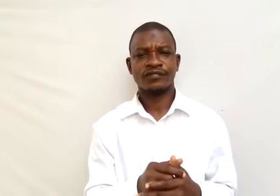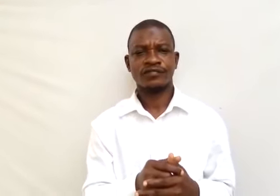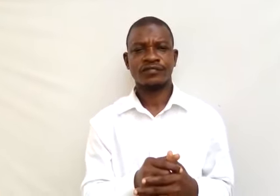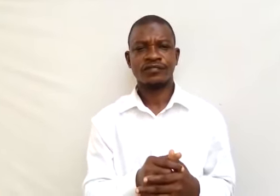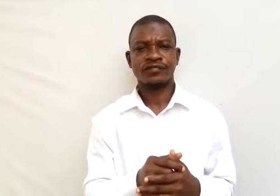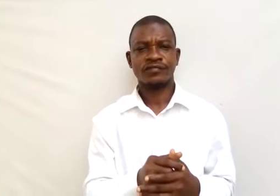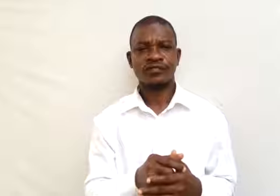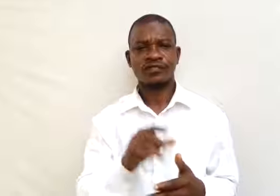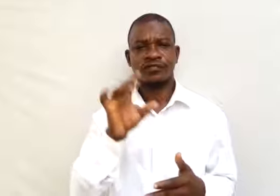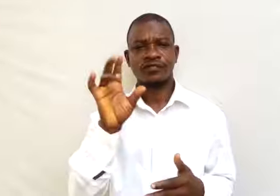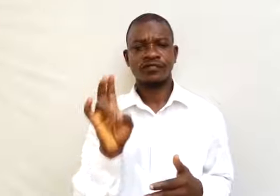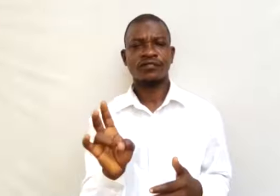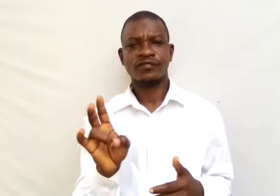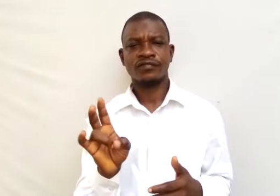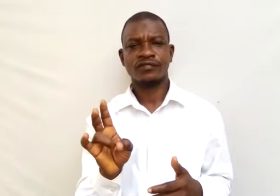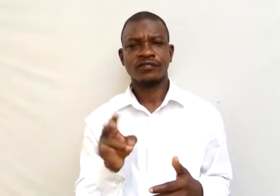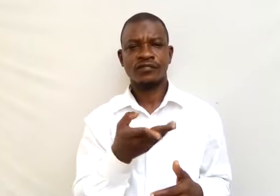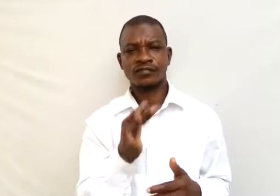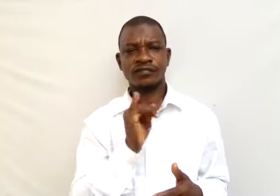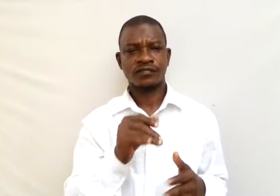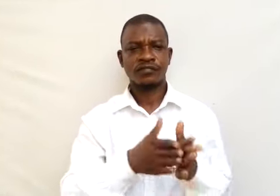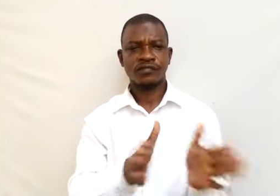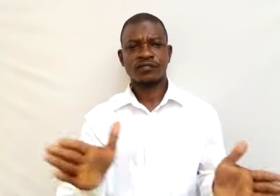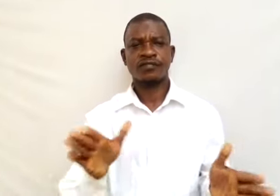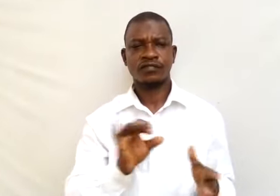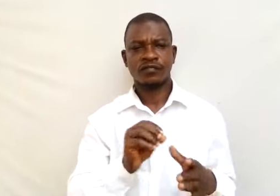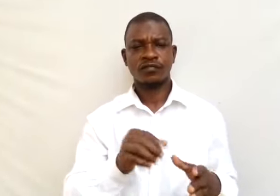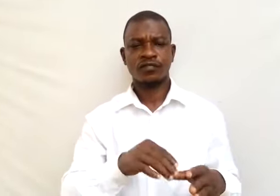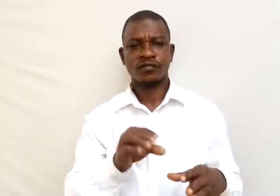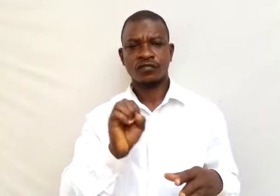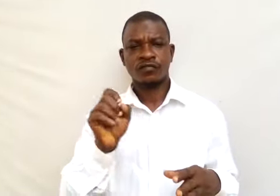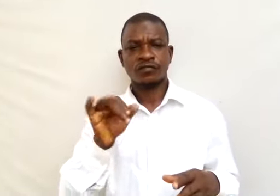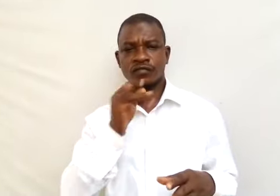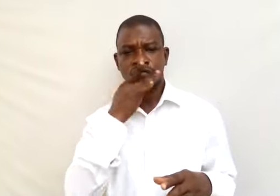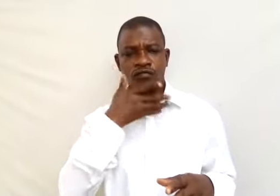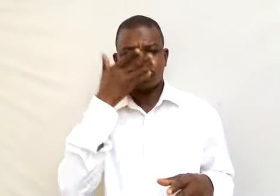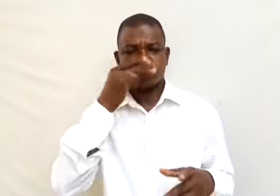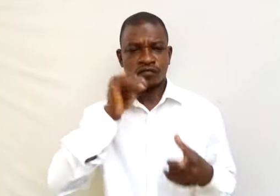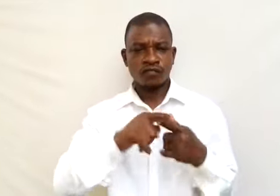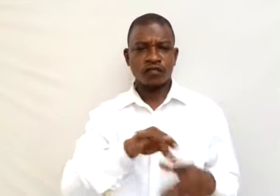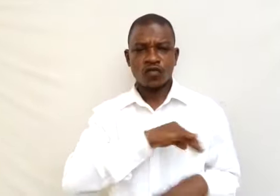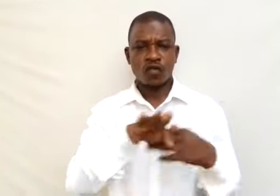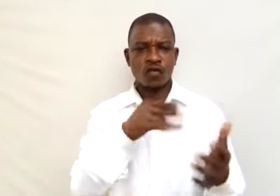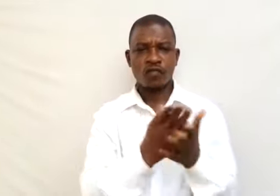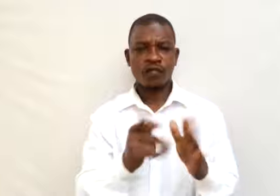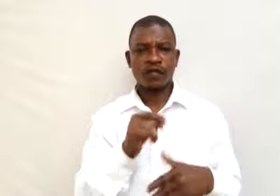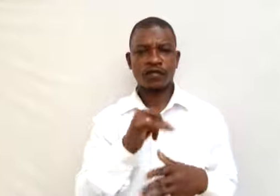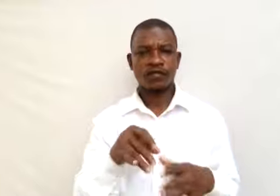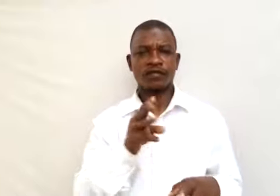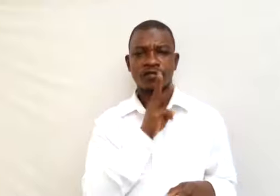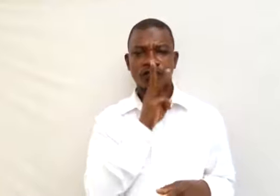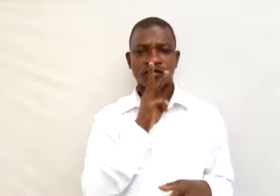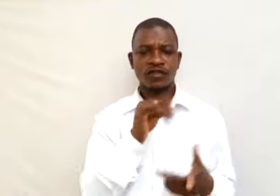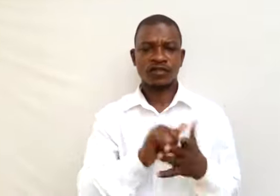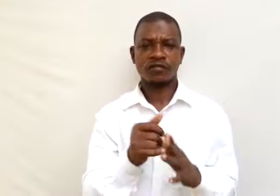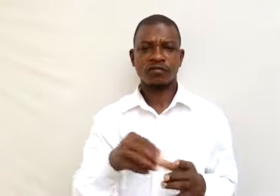Seven, there is available oxygen in all parts of water, but more at